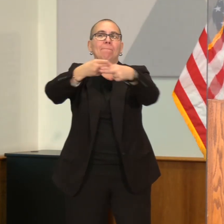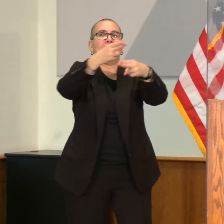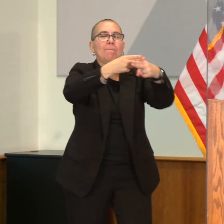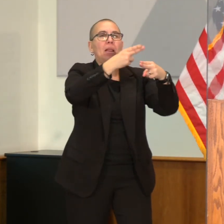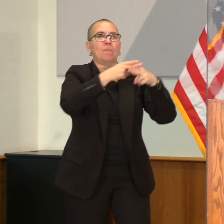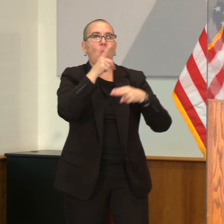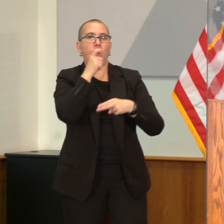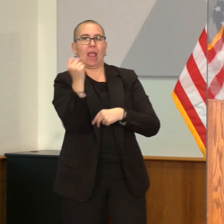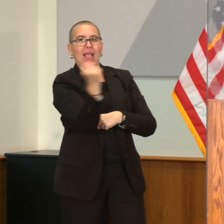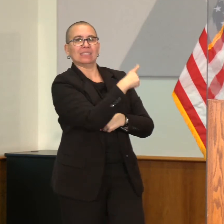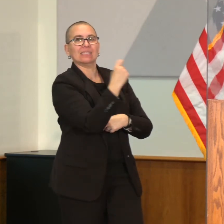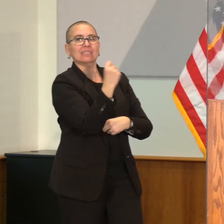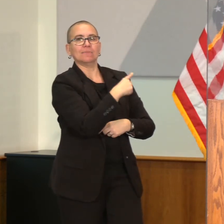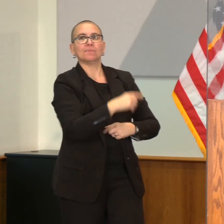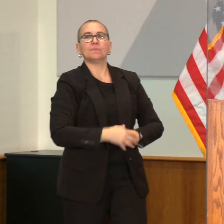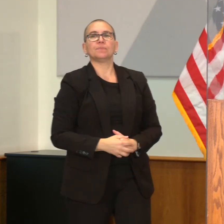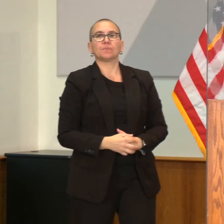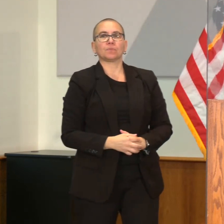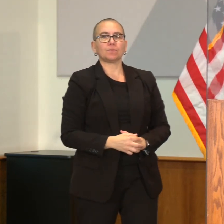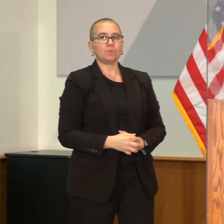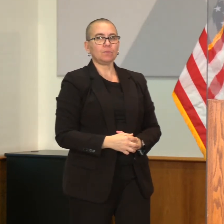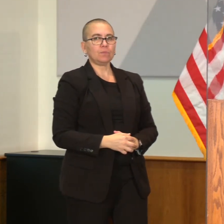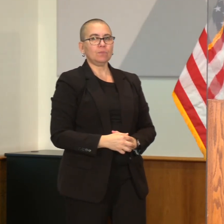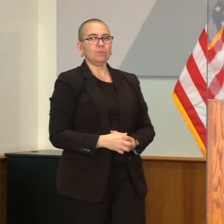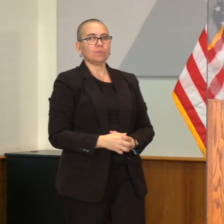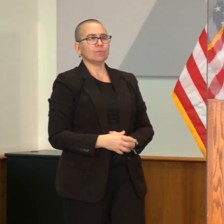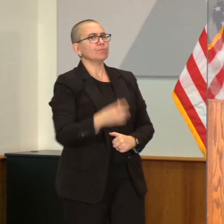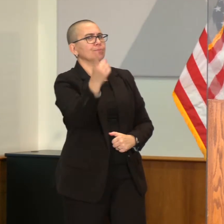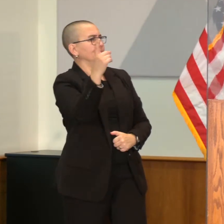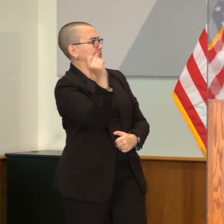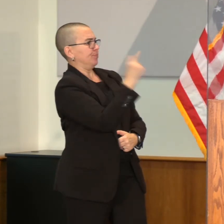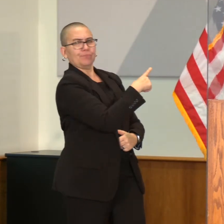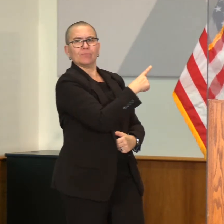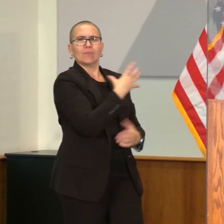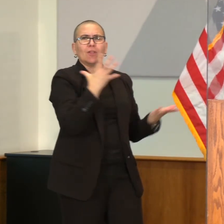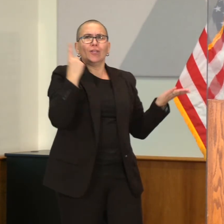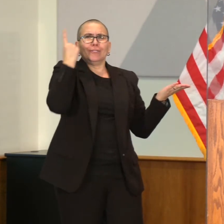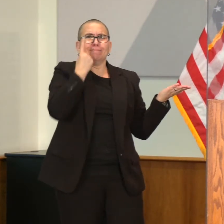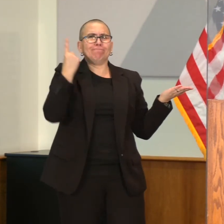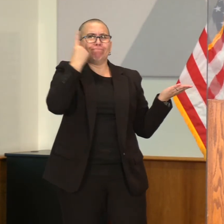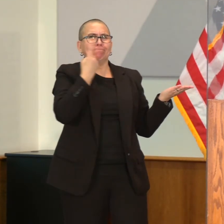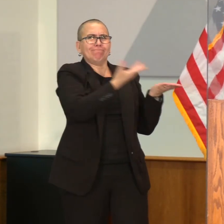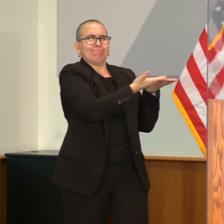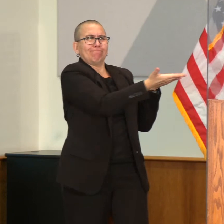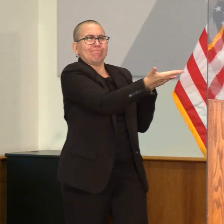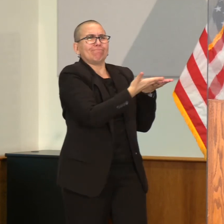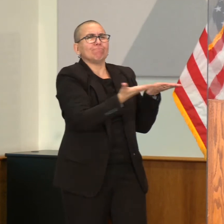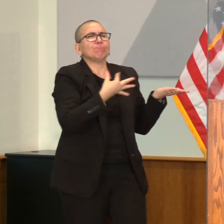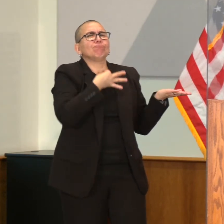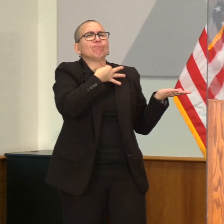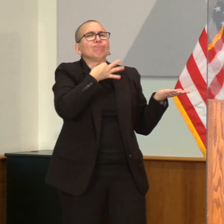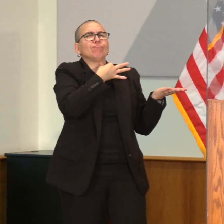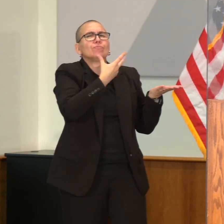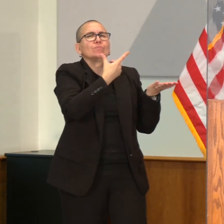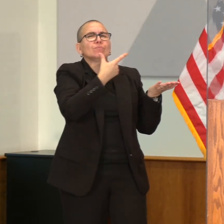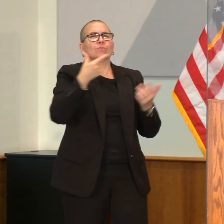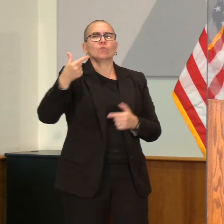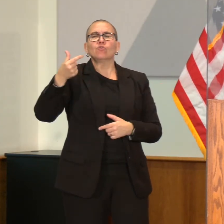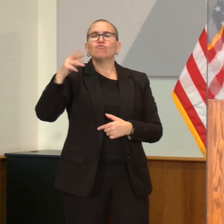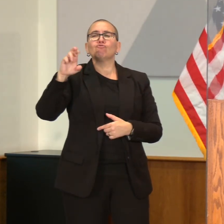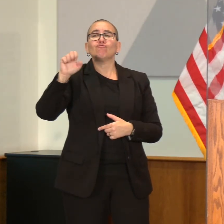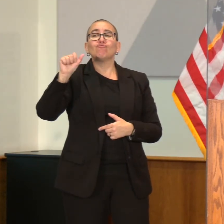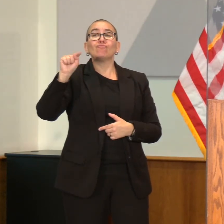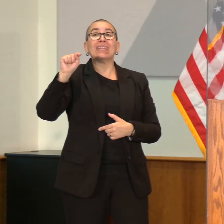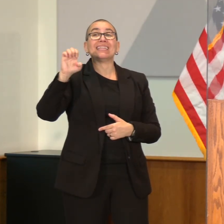I'm wondering if one or more of you could speak to the traction that you might be hearing from greater Minnesota around the issue of